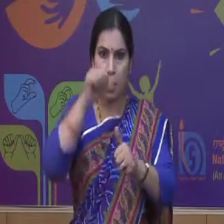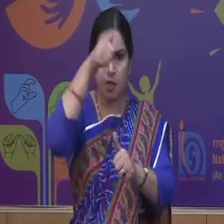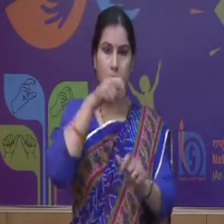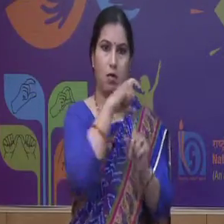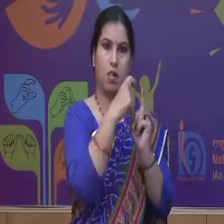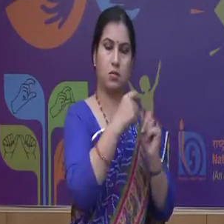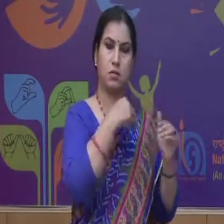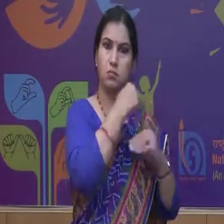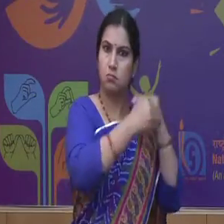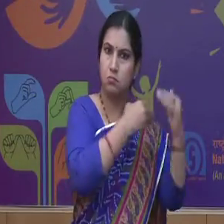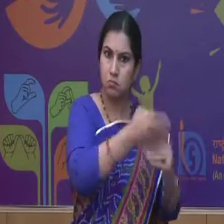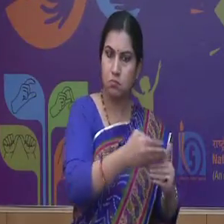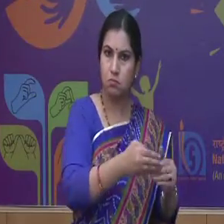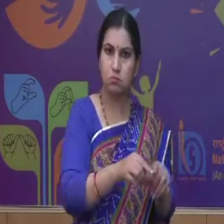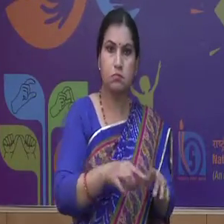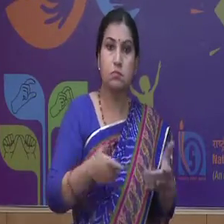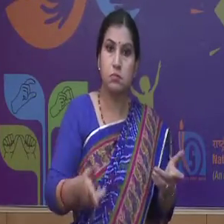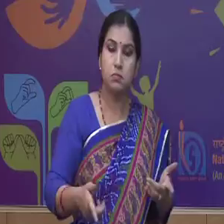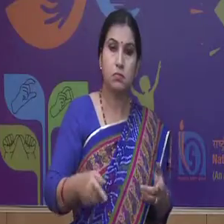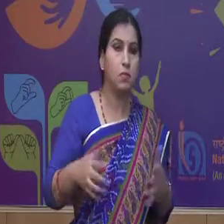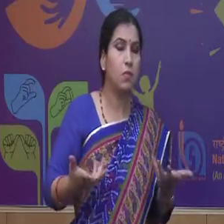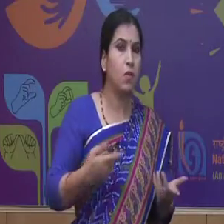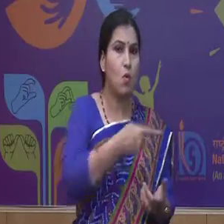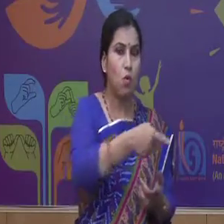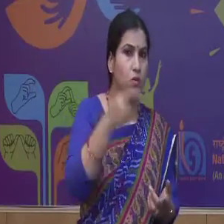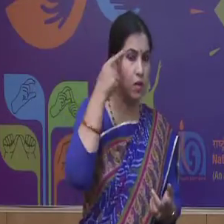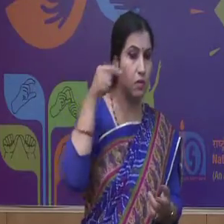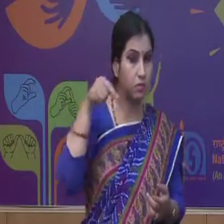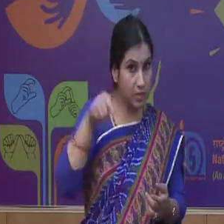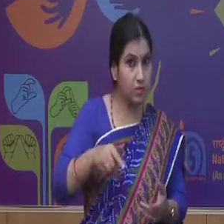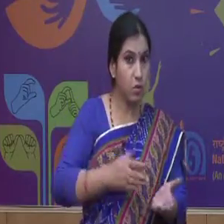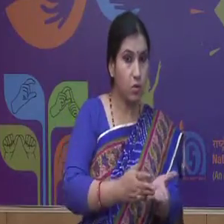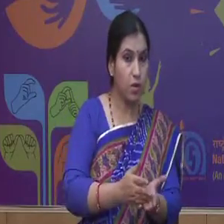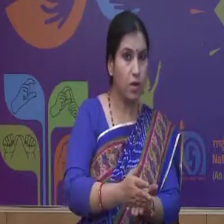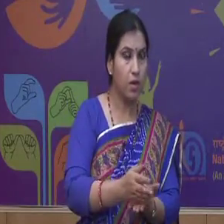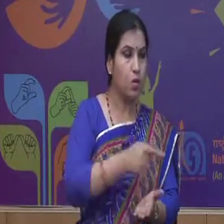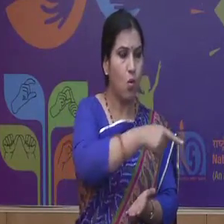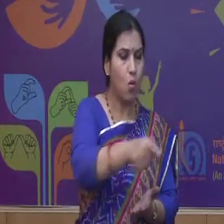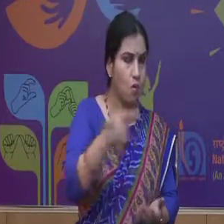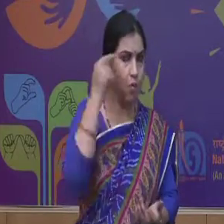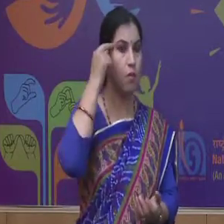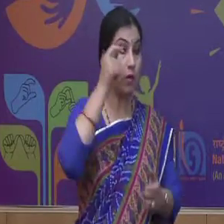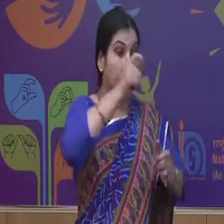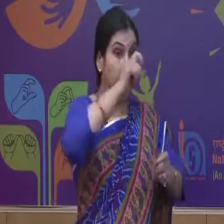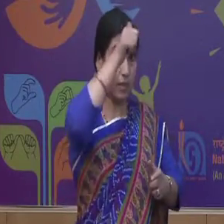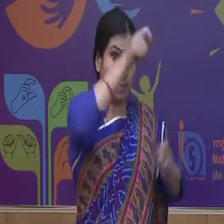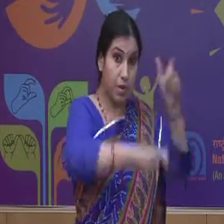They thought that in this way they will understand the Indian people and rule